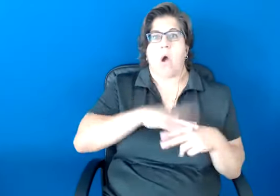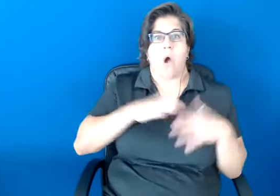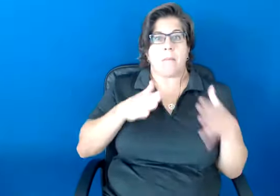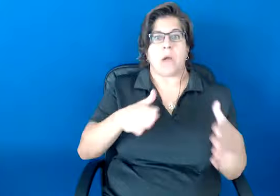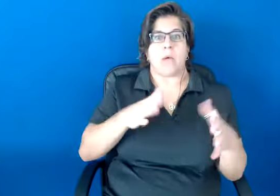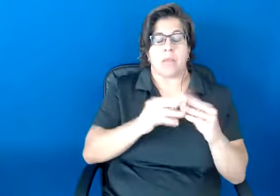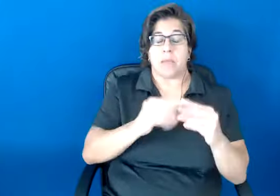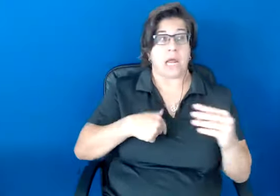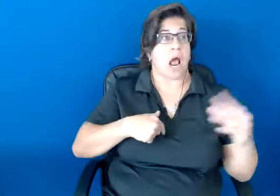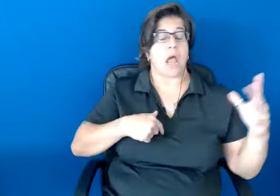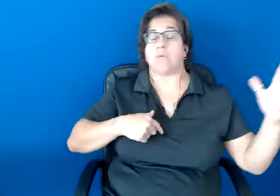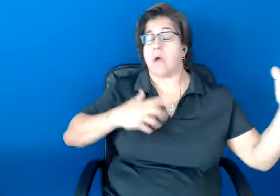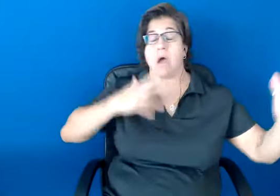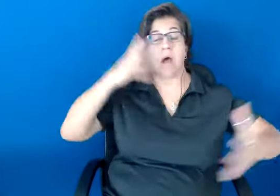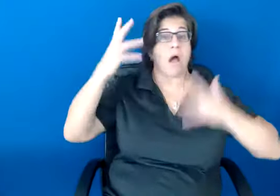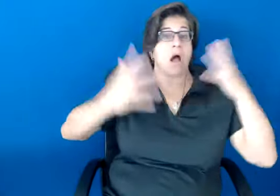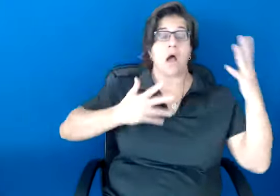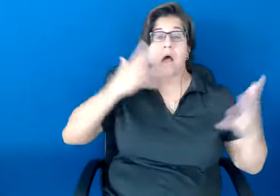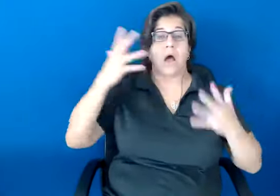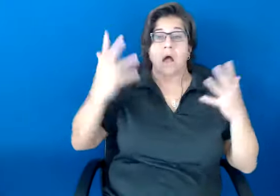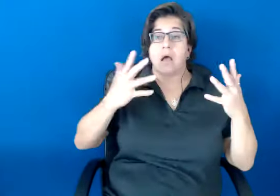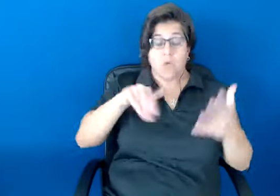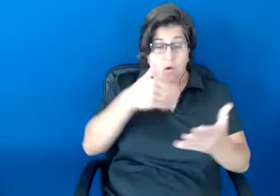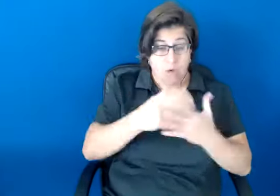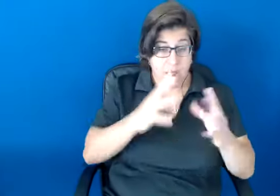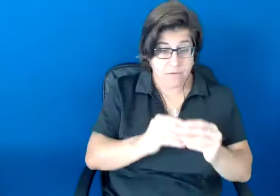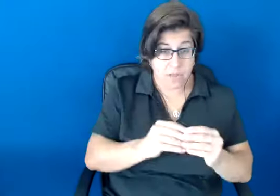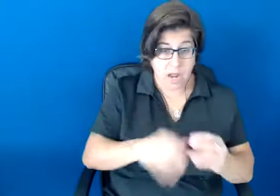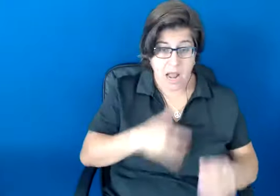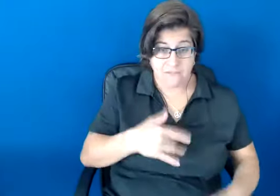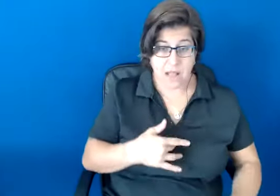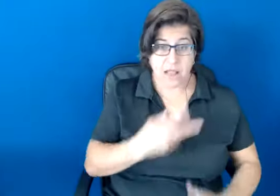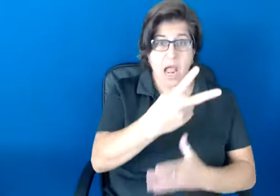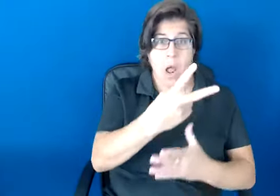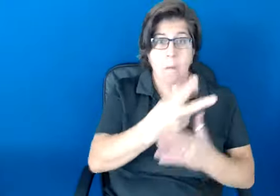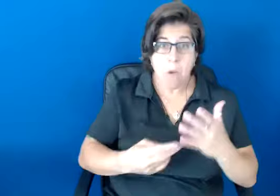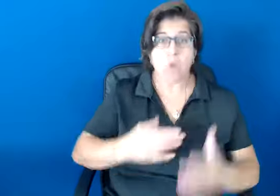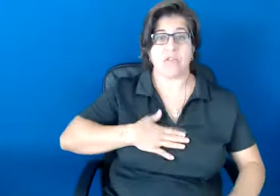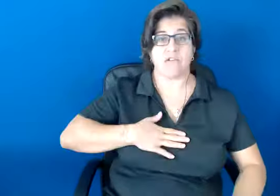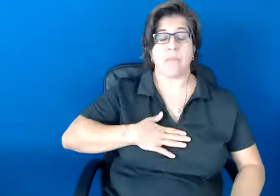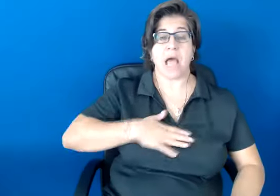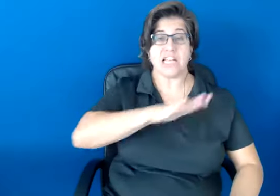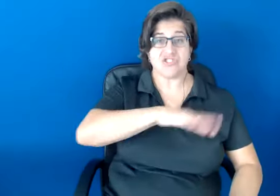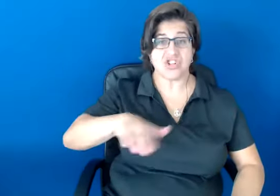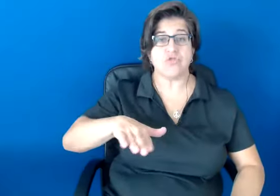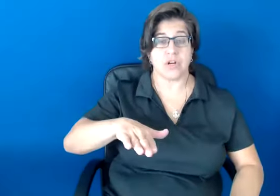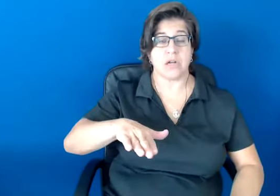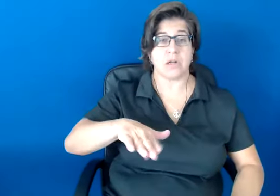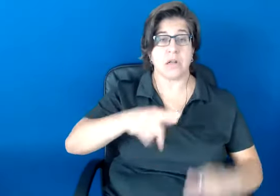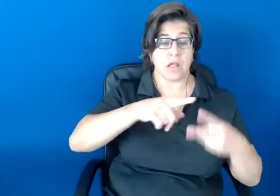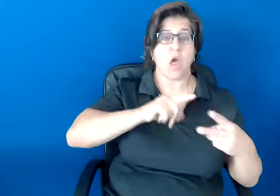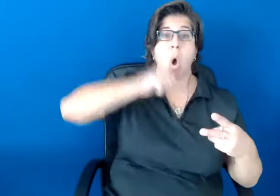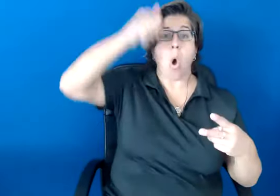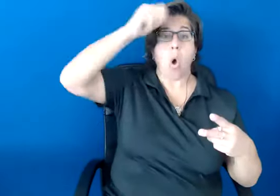that meeting, the way I felt is that both of my children were dying. My oldest son was